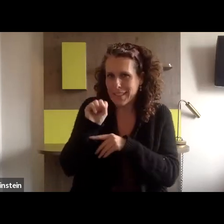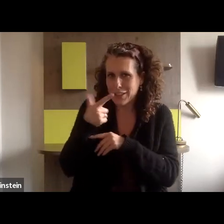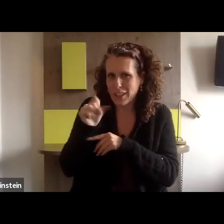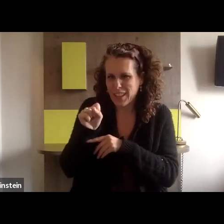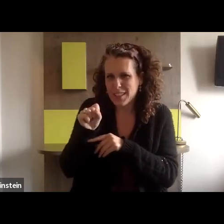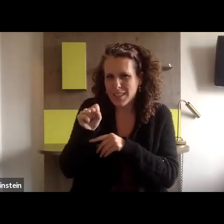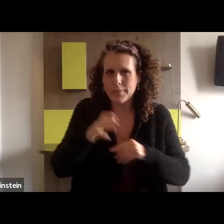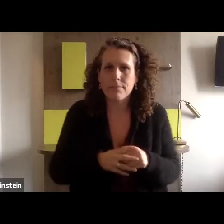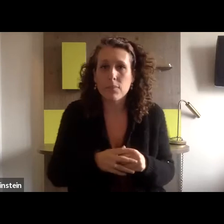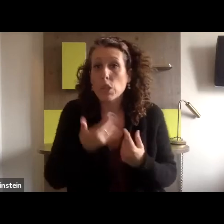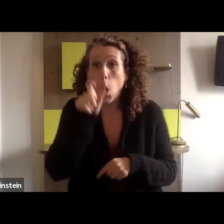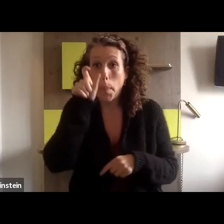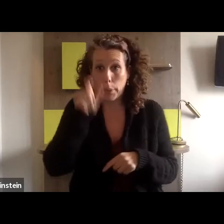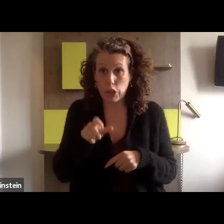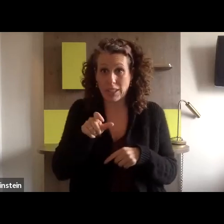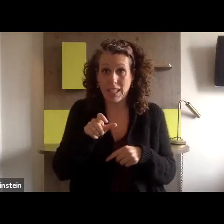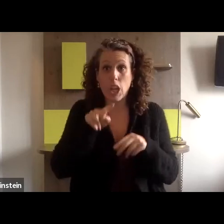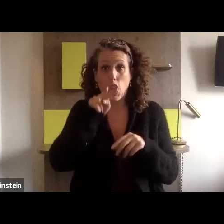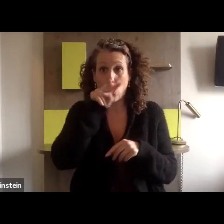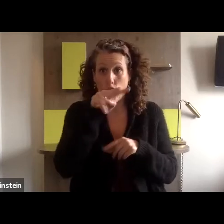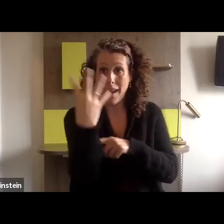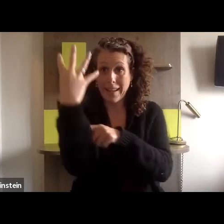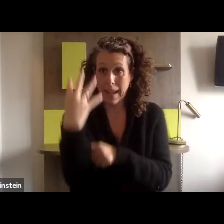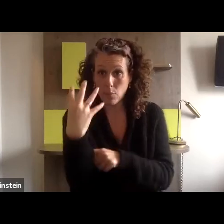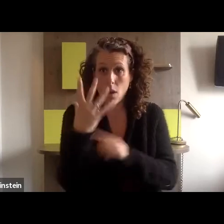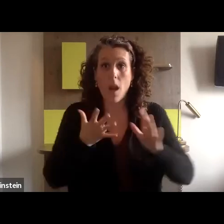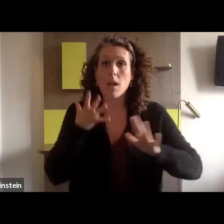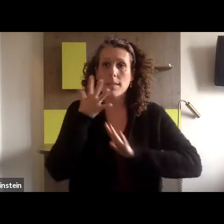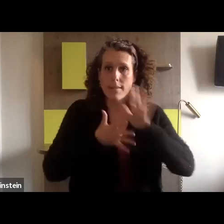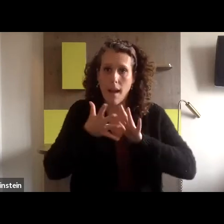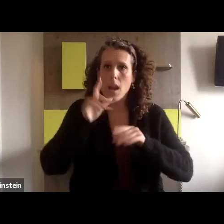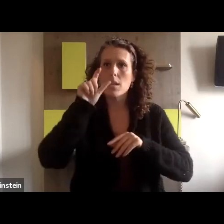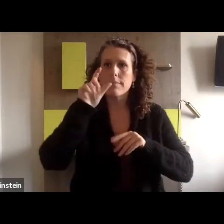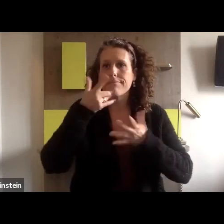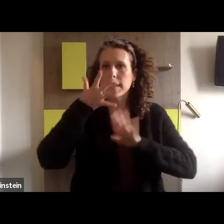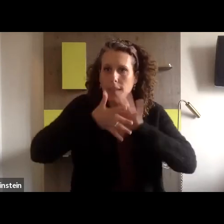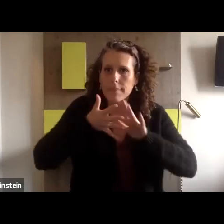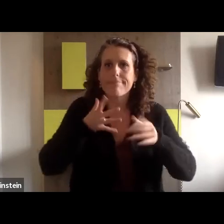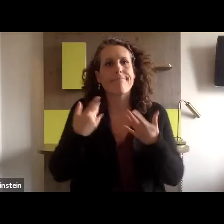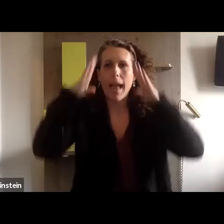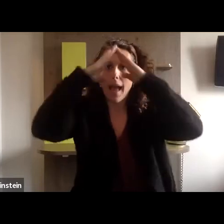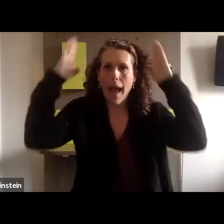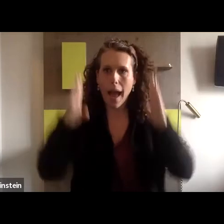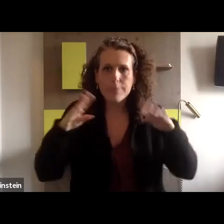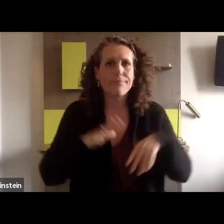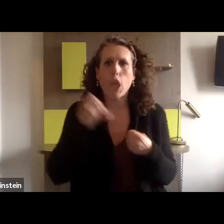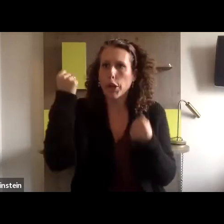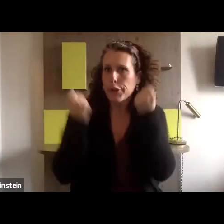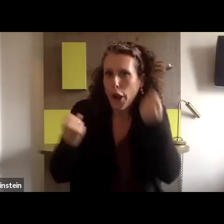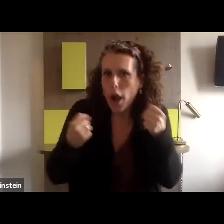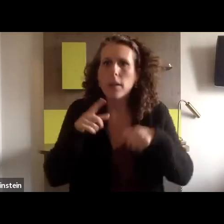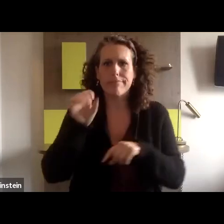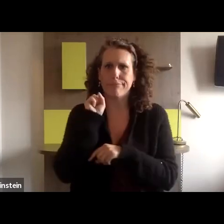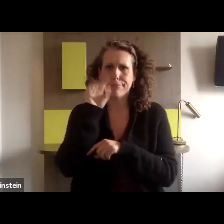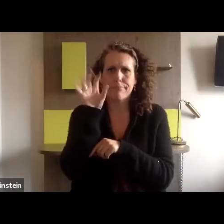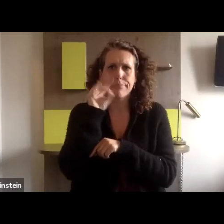sits in front of a camera, signing lexical items, something like house, car, very basic, but really